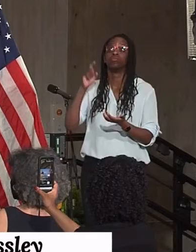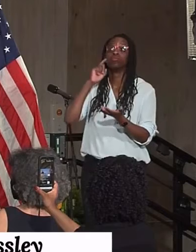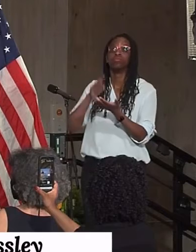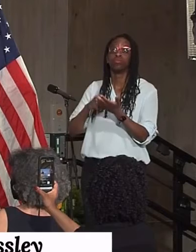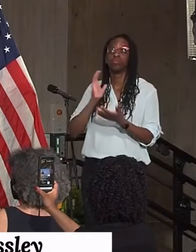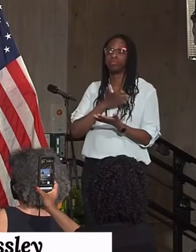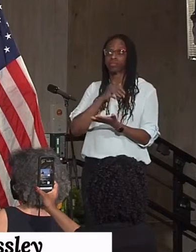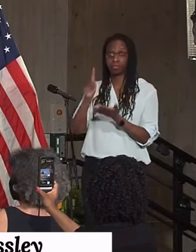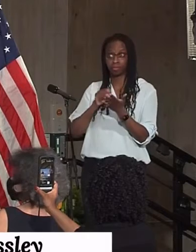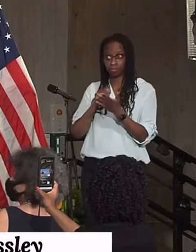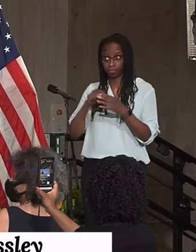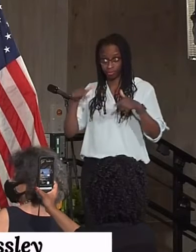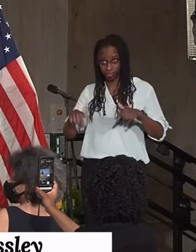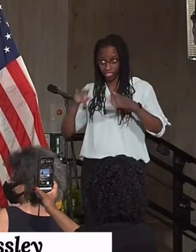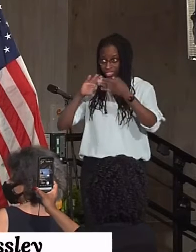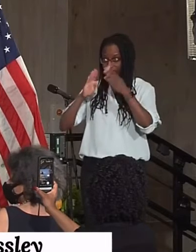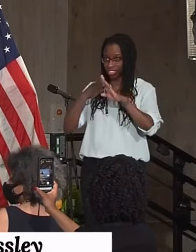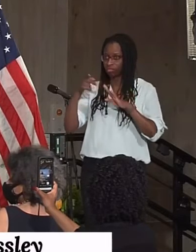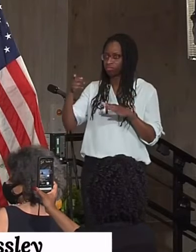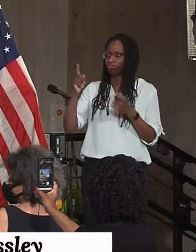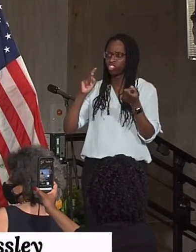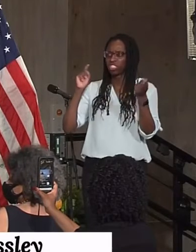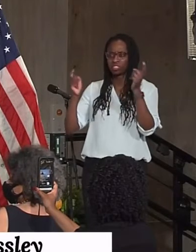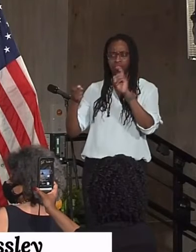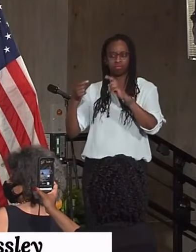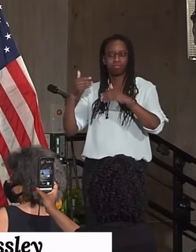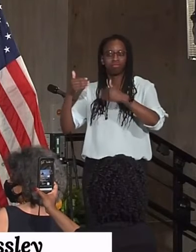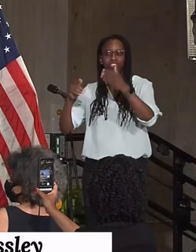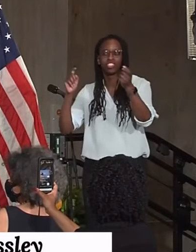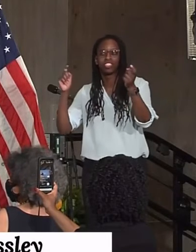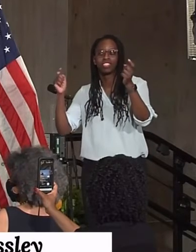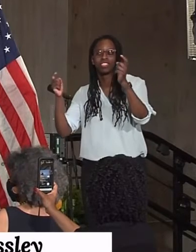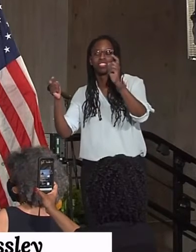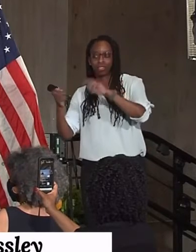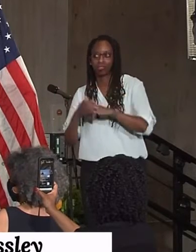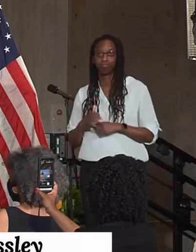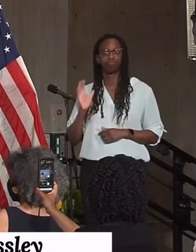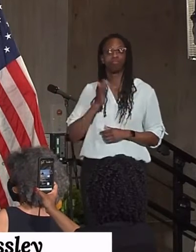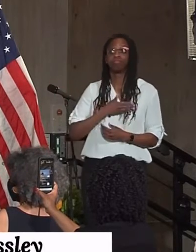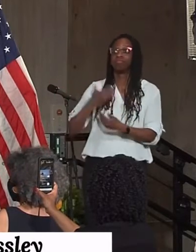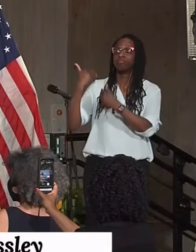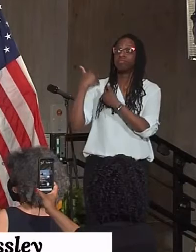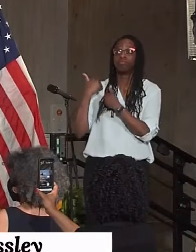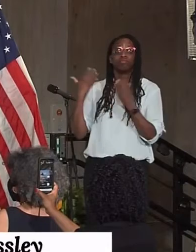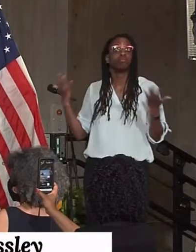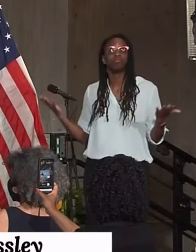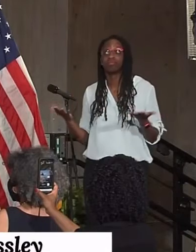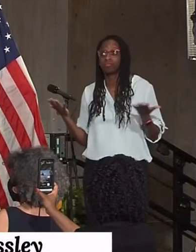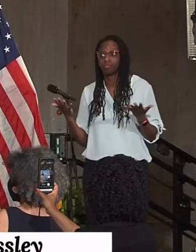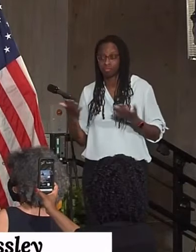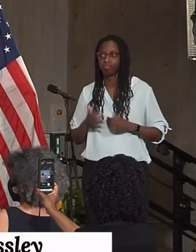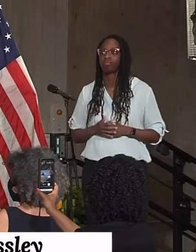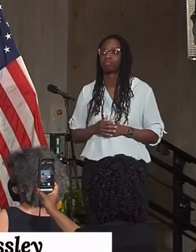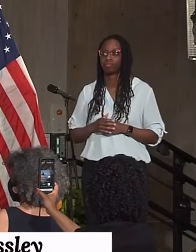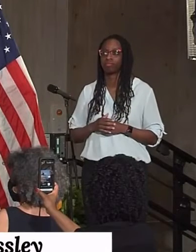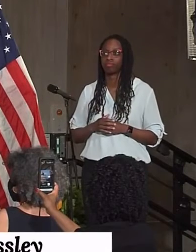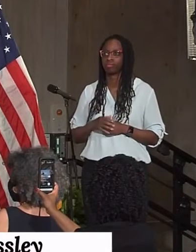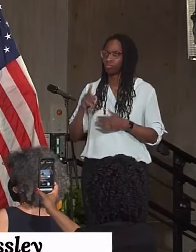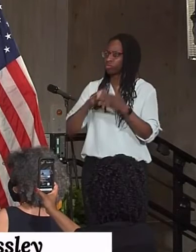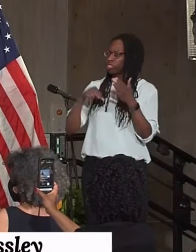this moment, we have an opportunity and a responsibility to transform the legacy and the future of our